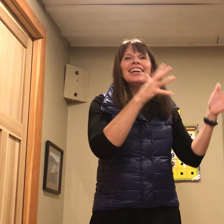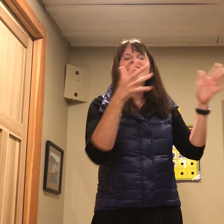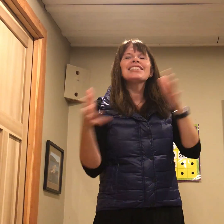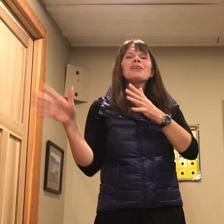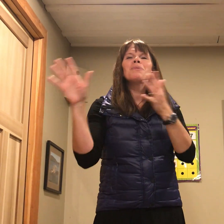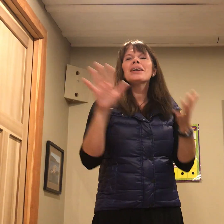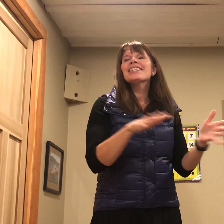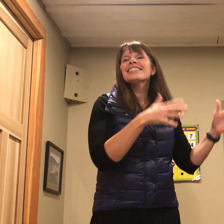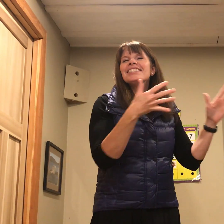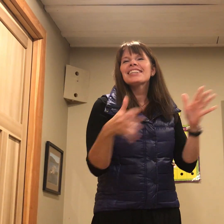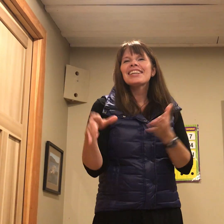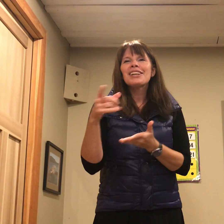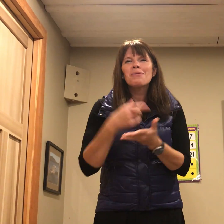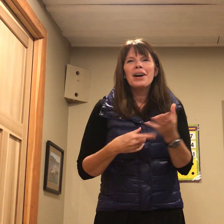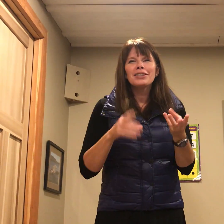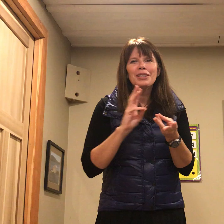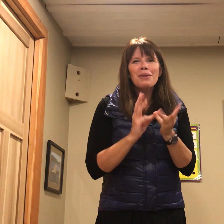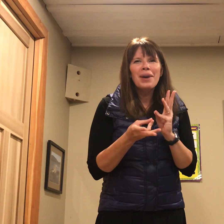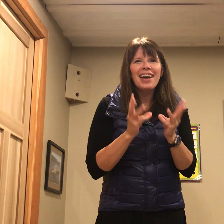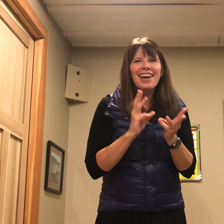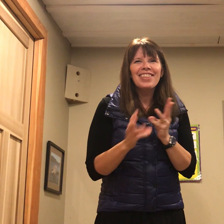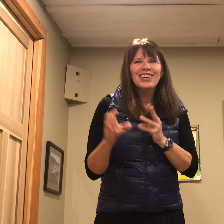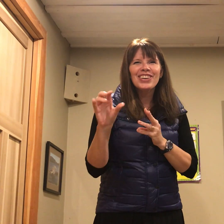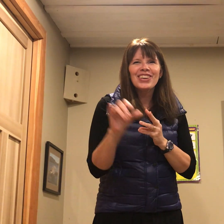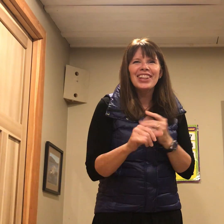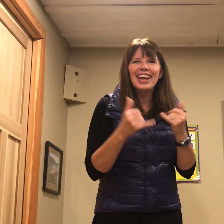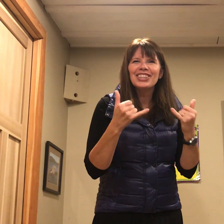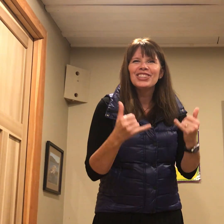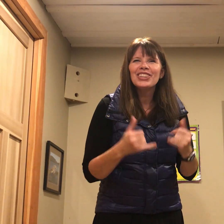Is it windy? What's the weather like